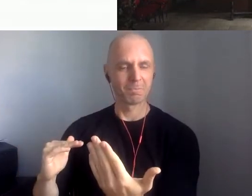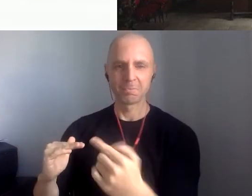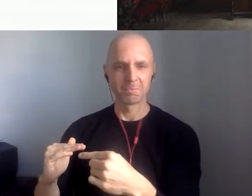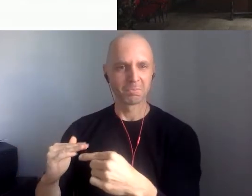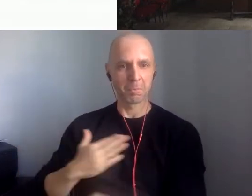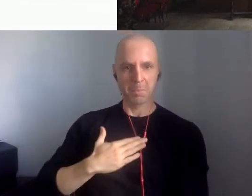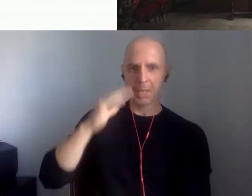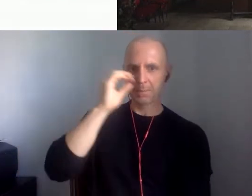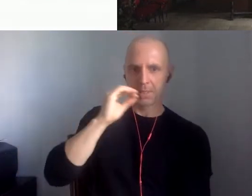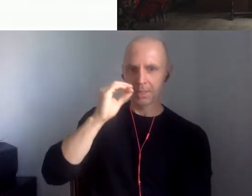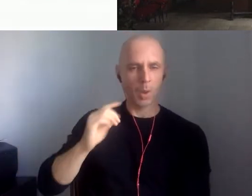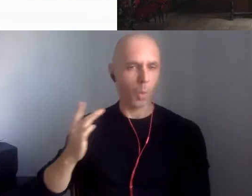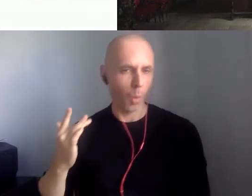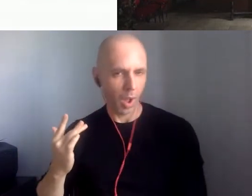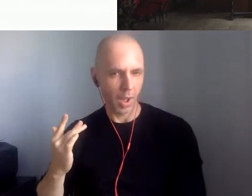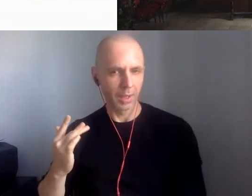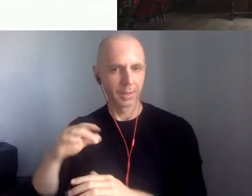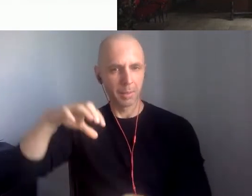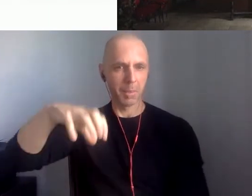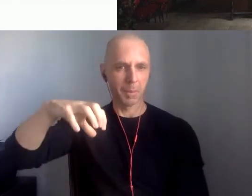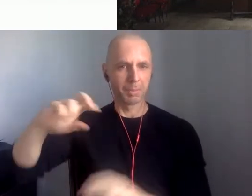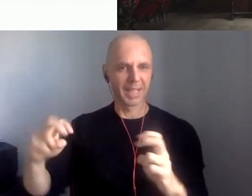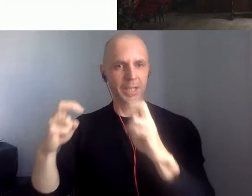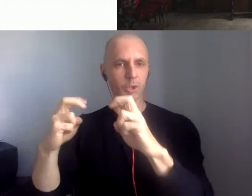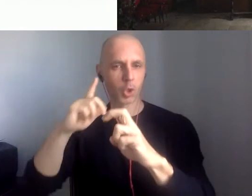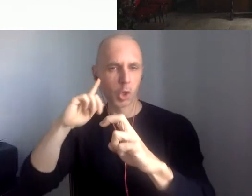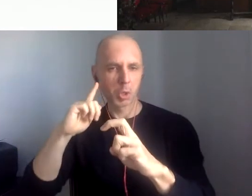think it's an interesting one. So as I was